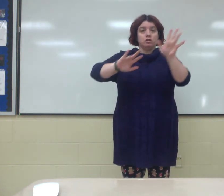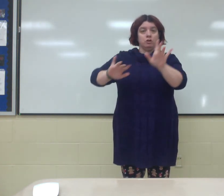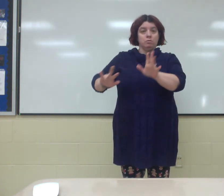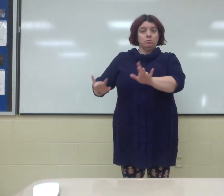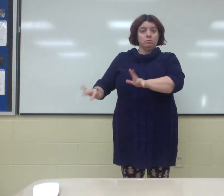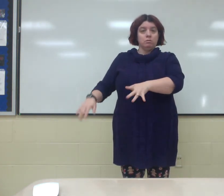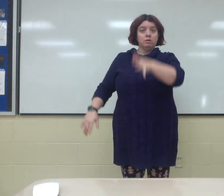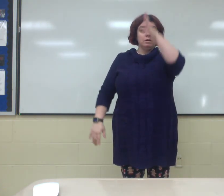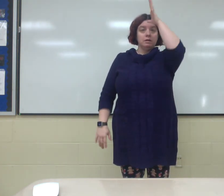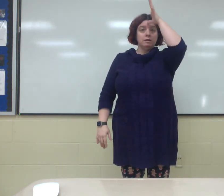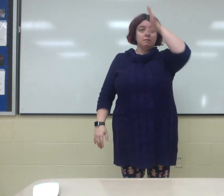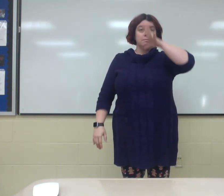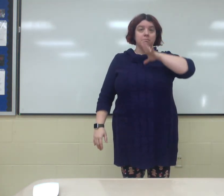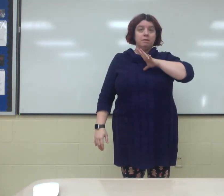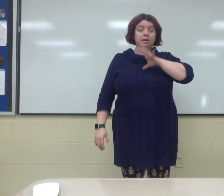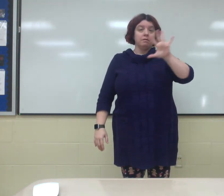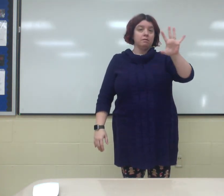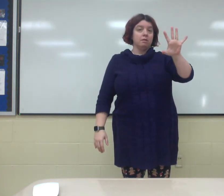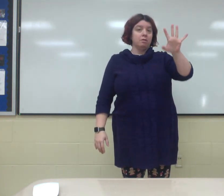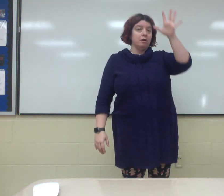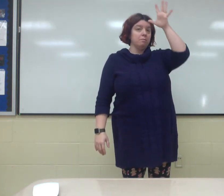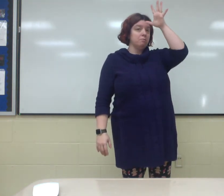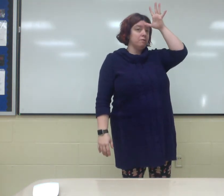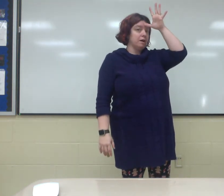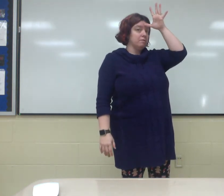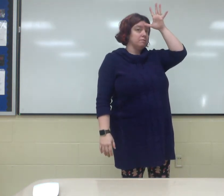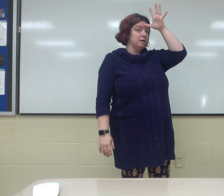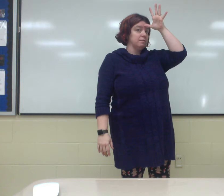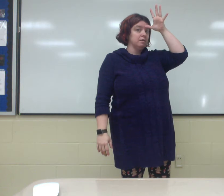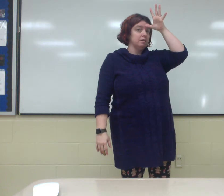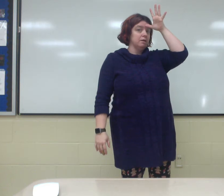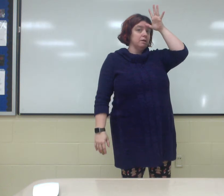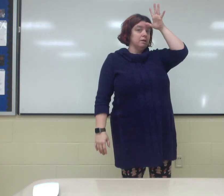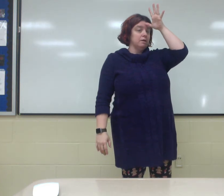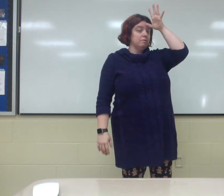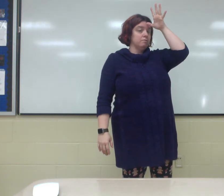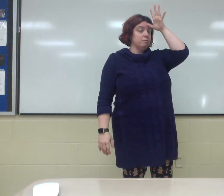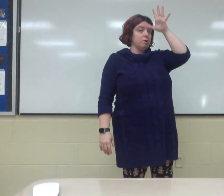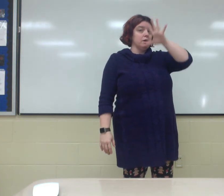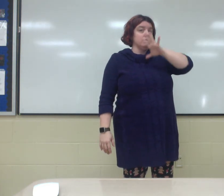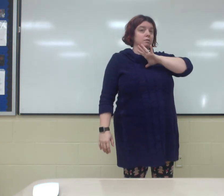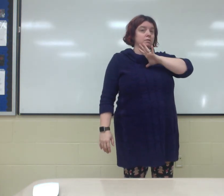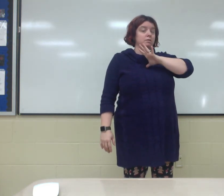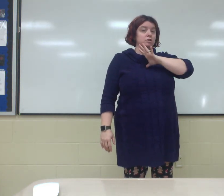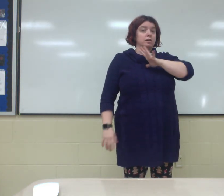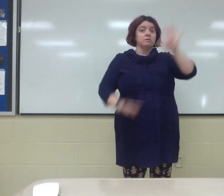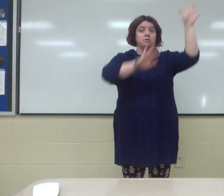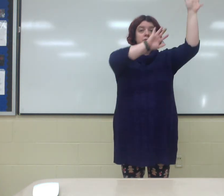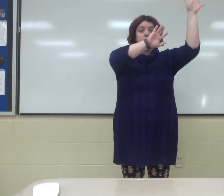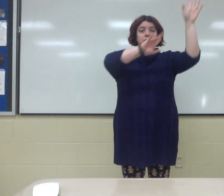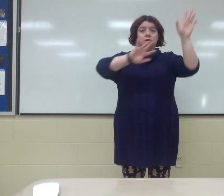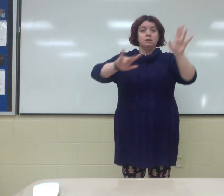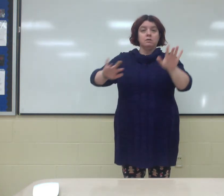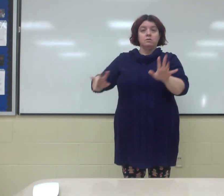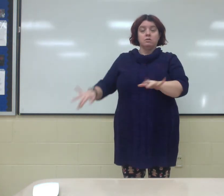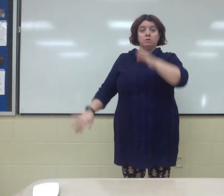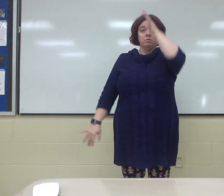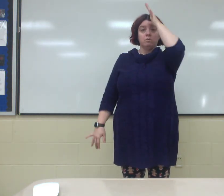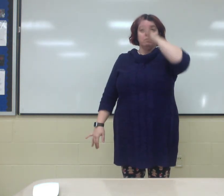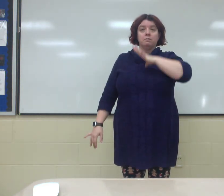Snow man, thumb 5, dominant, forehead, chest. Snow